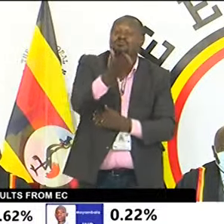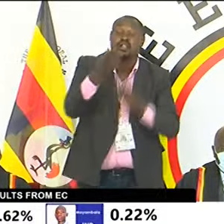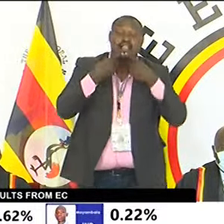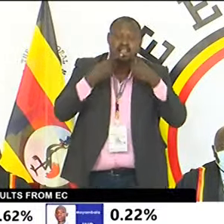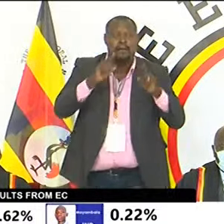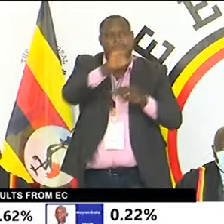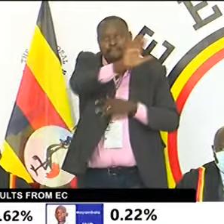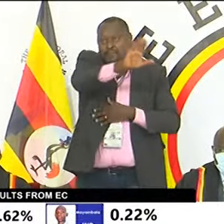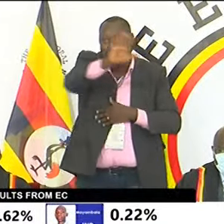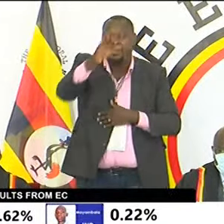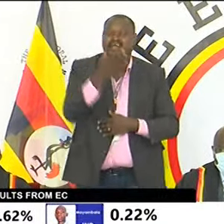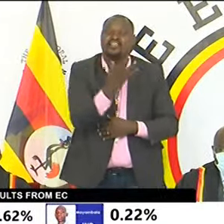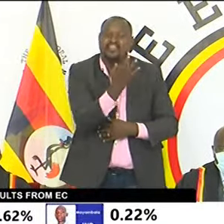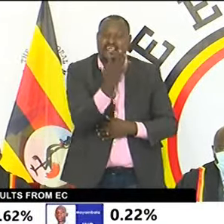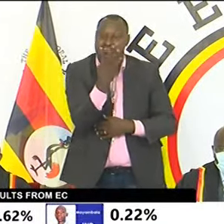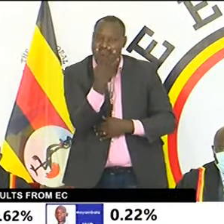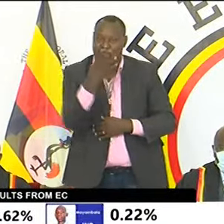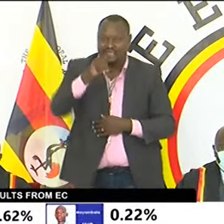all the